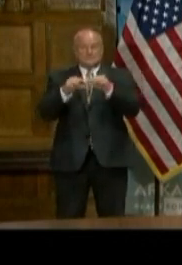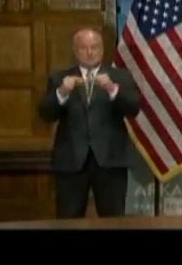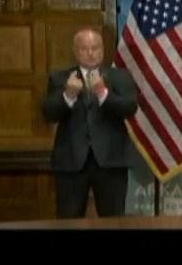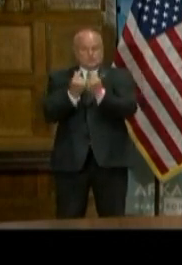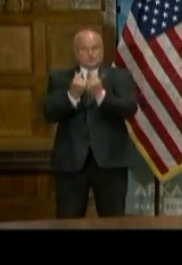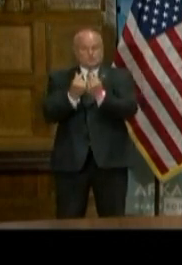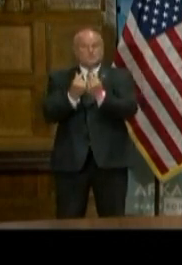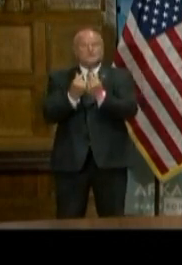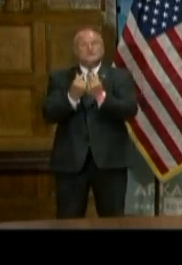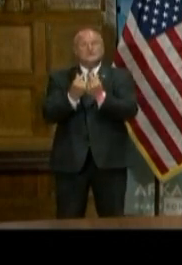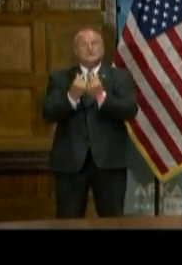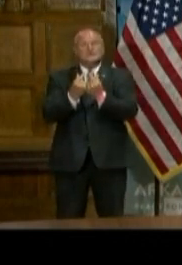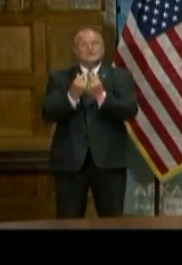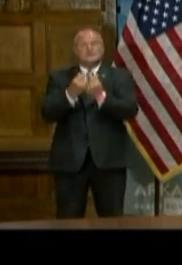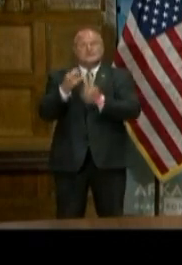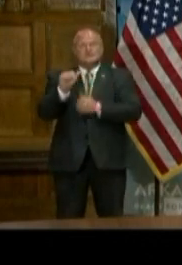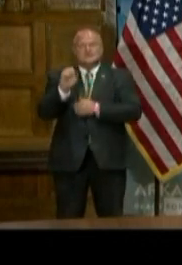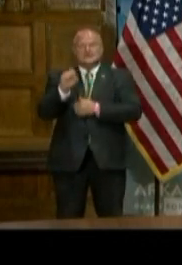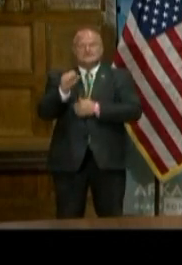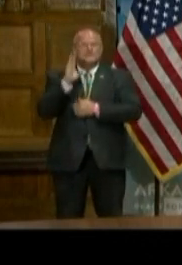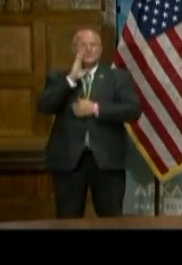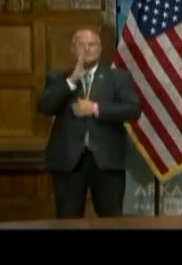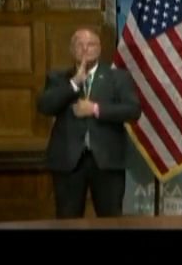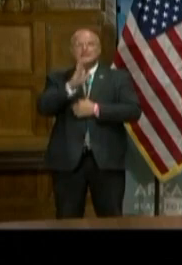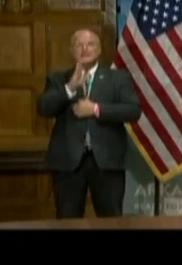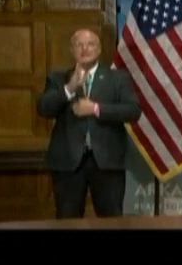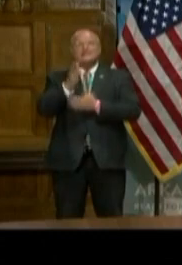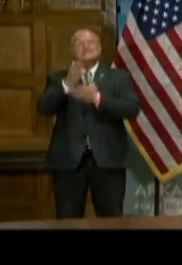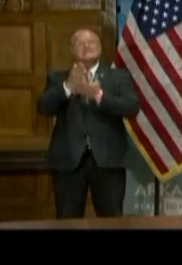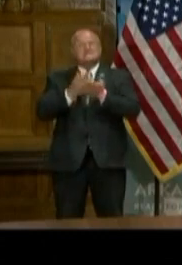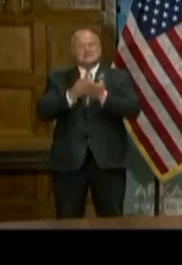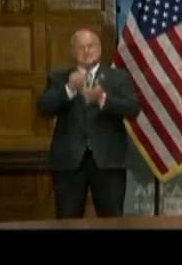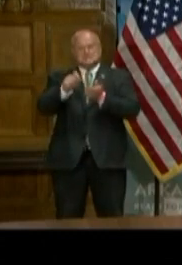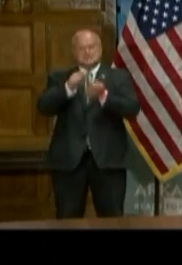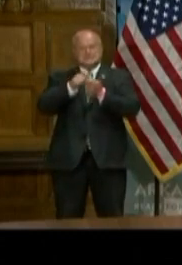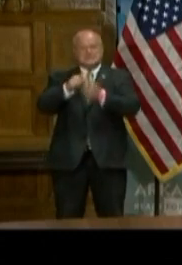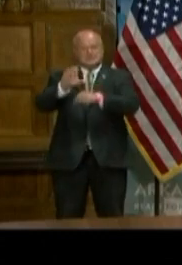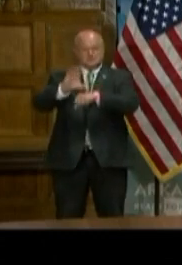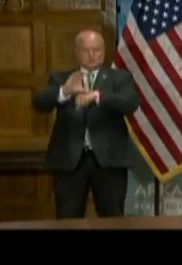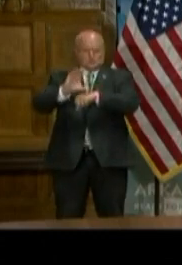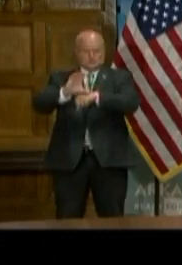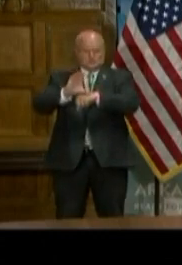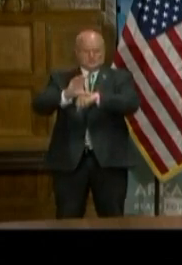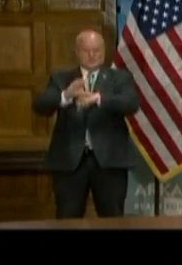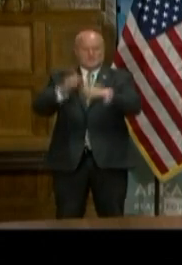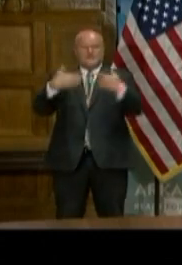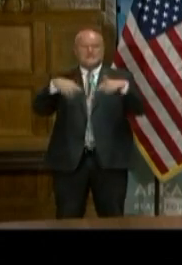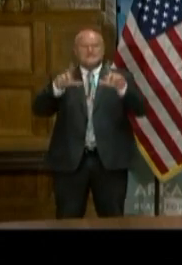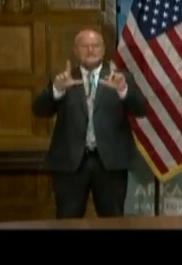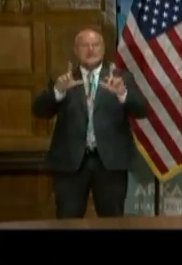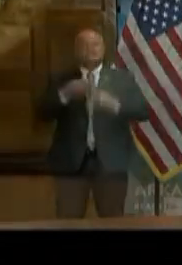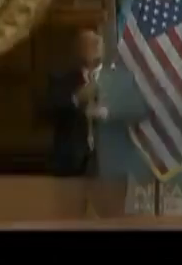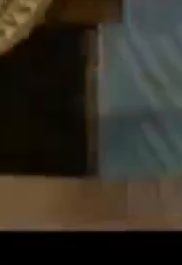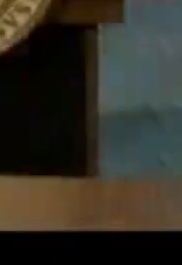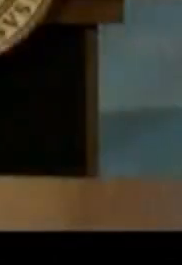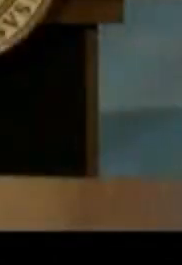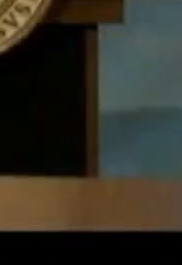cluster of cases would be in some specific churches. And if you go to the next slide,